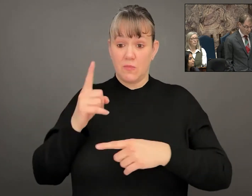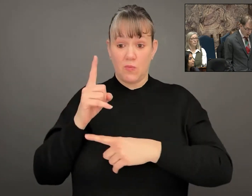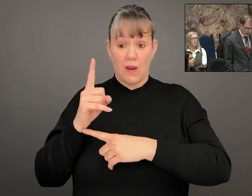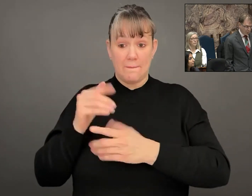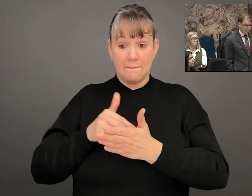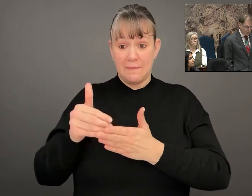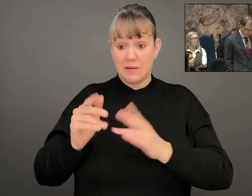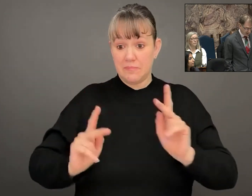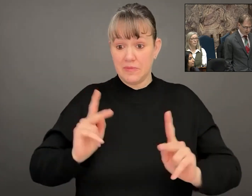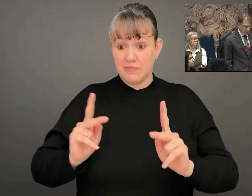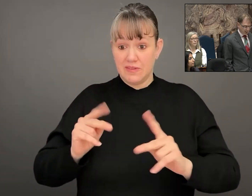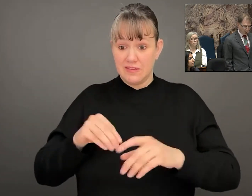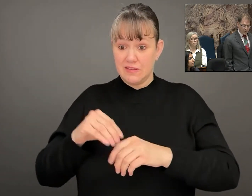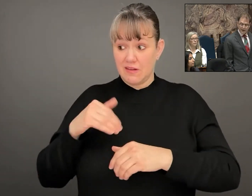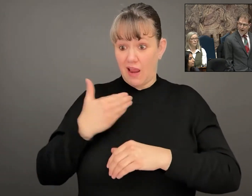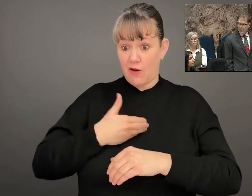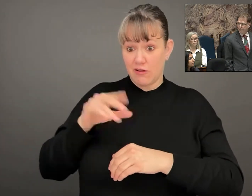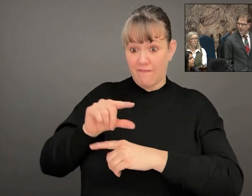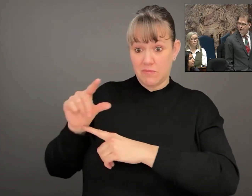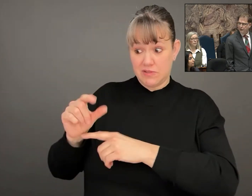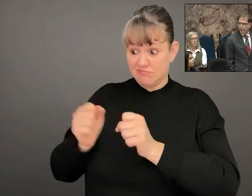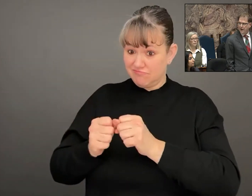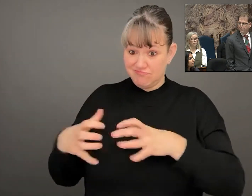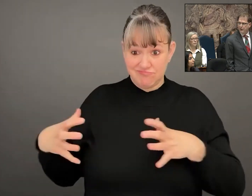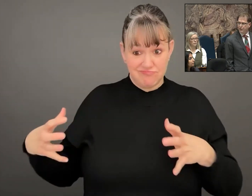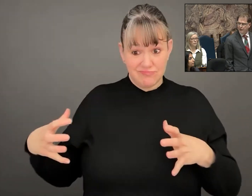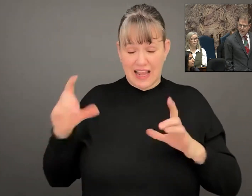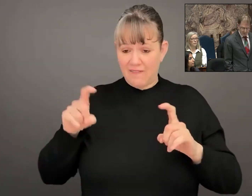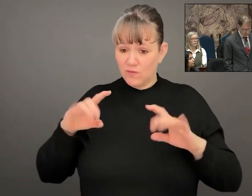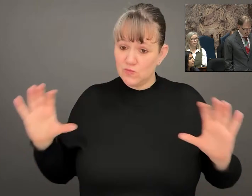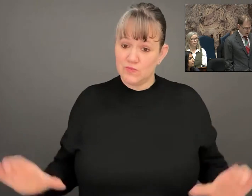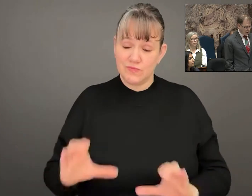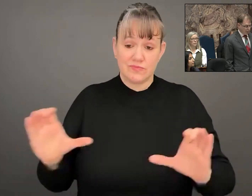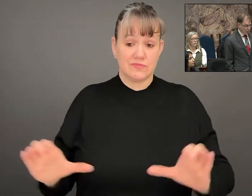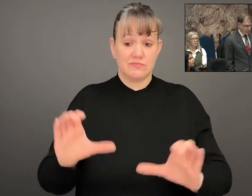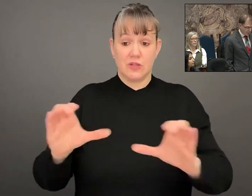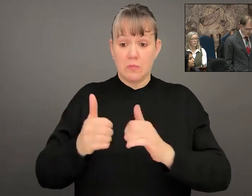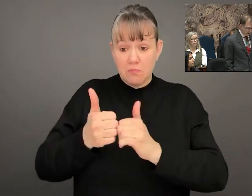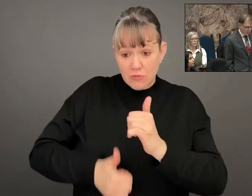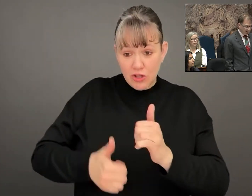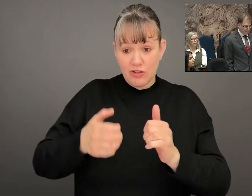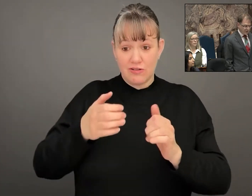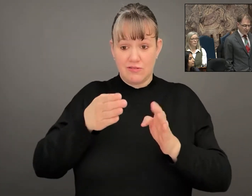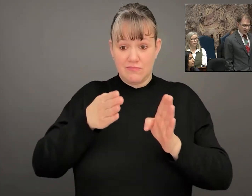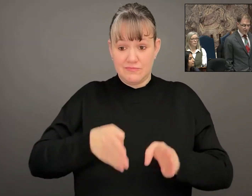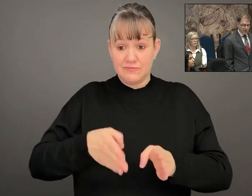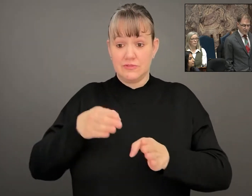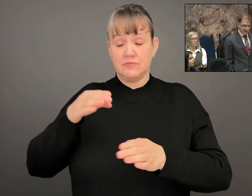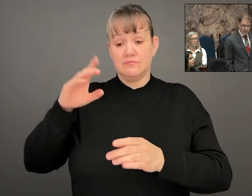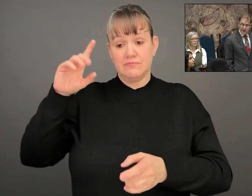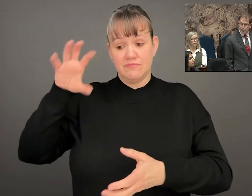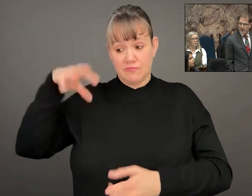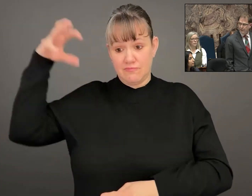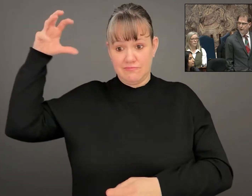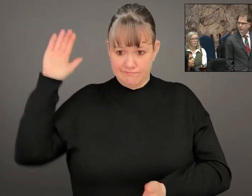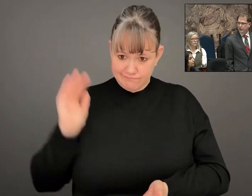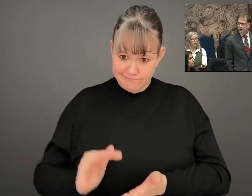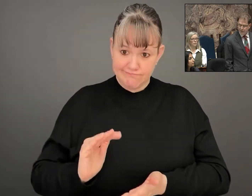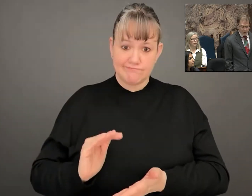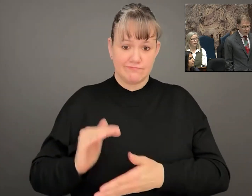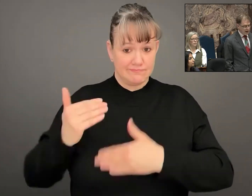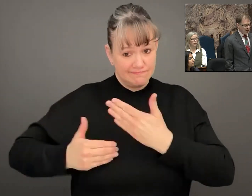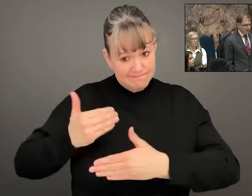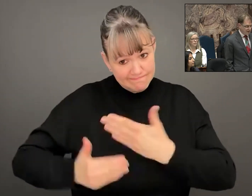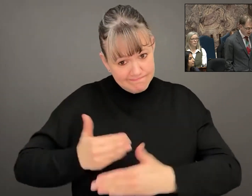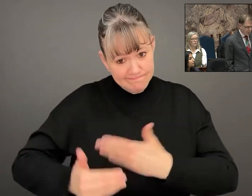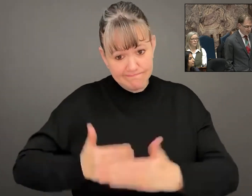action. It's why reducing our per capita emissions, as we have done significantly, reducing our emissions against GDP, as we have done